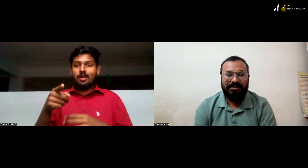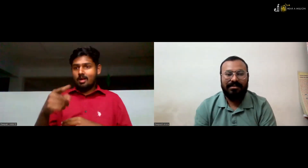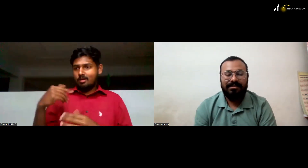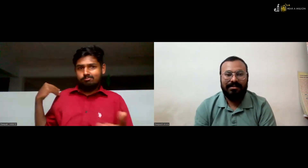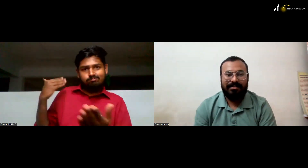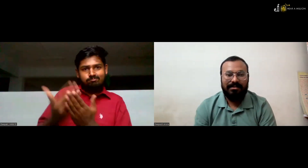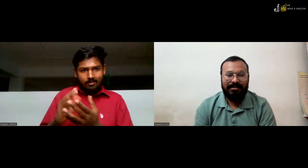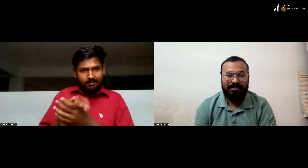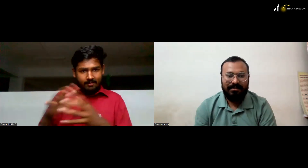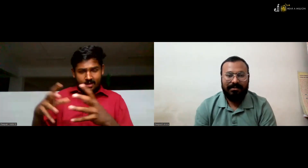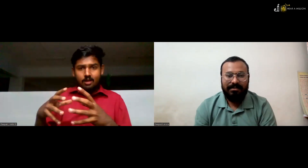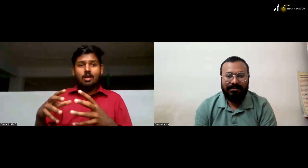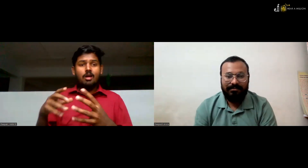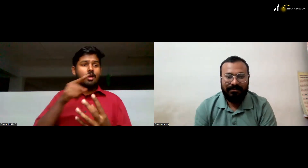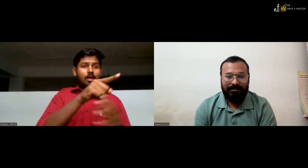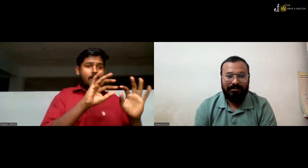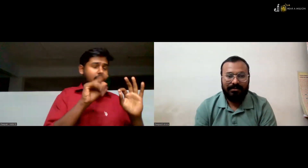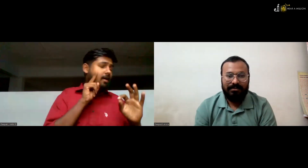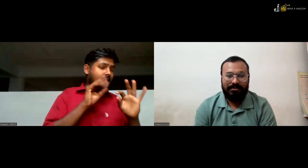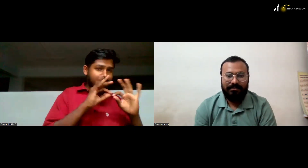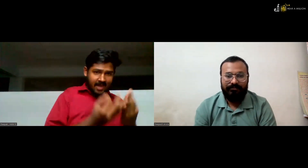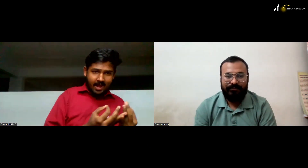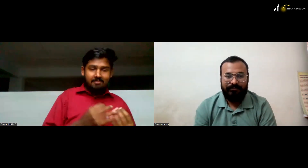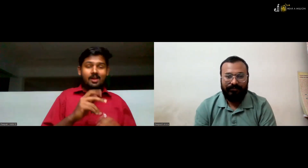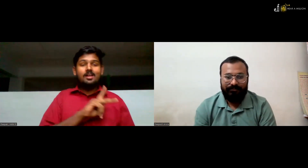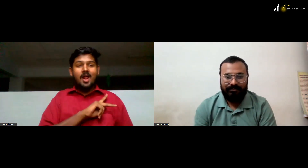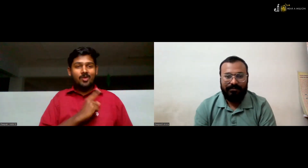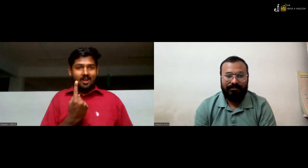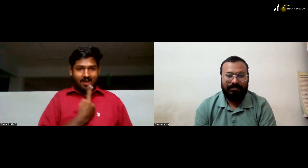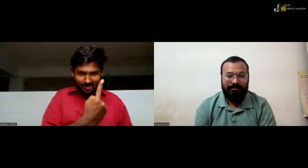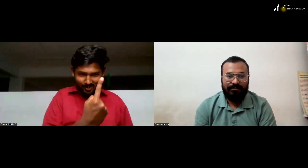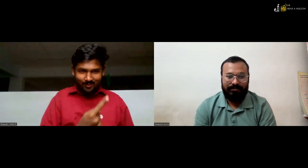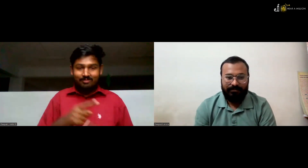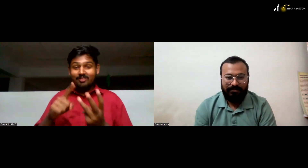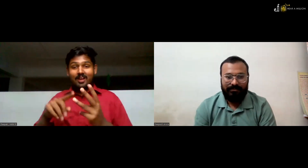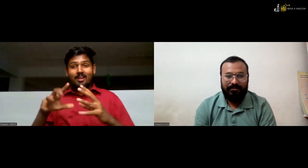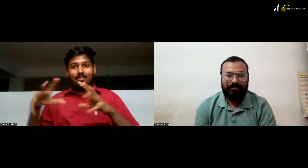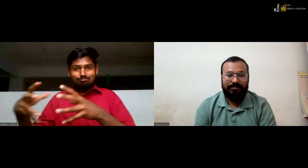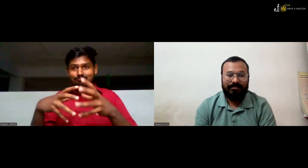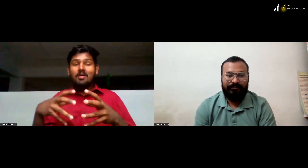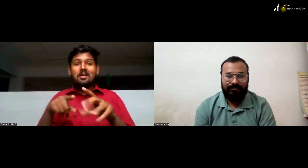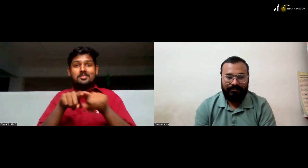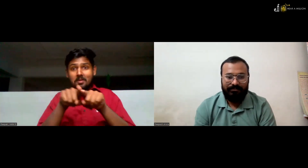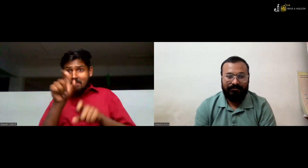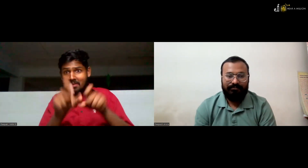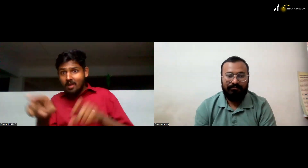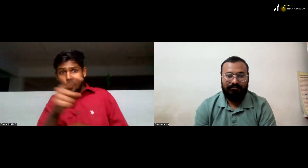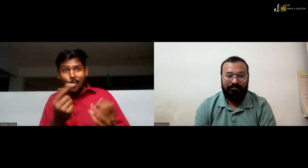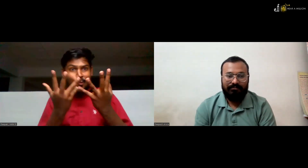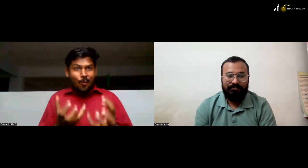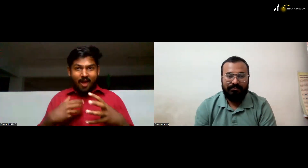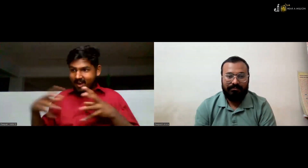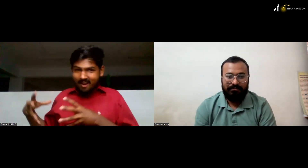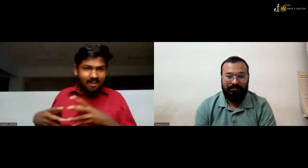So the group of people you have been with the friends group, so Jaishankar went with the